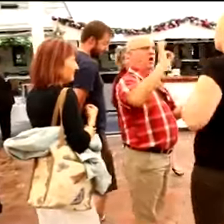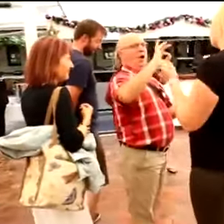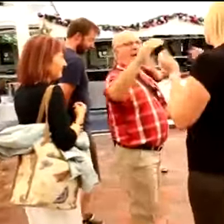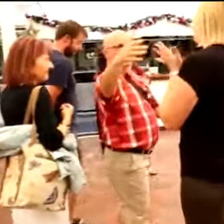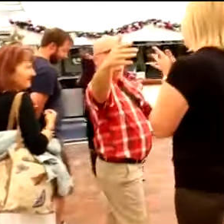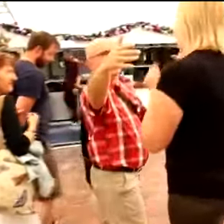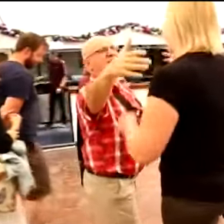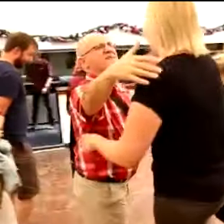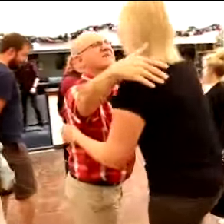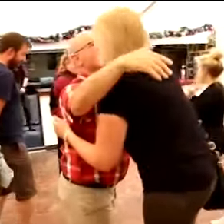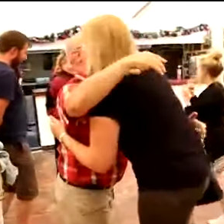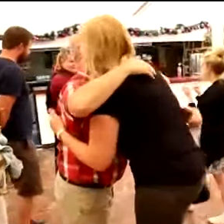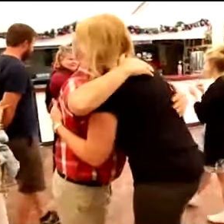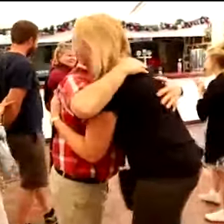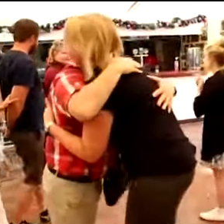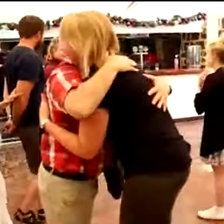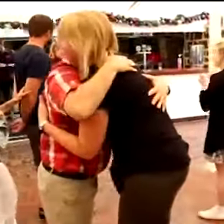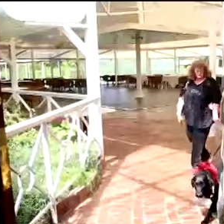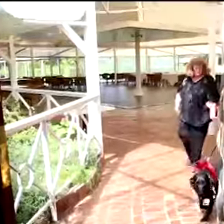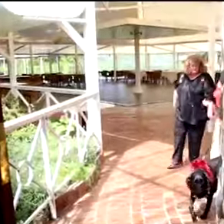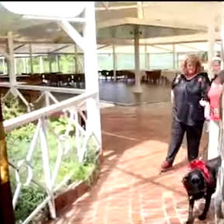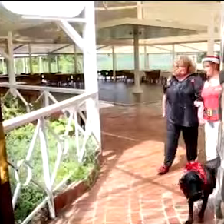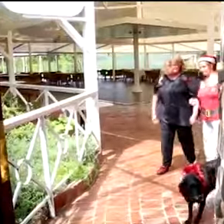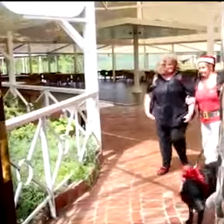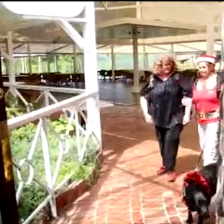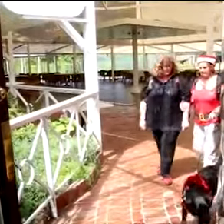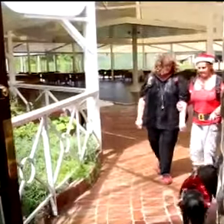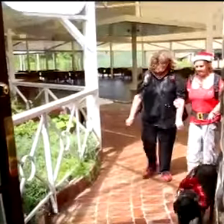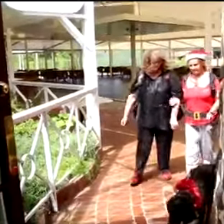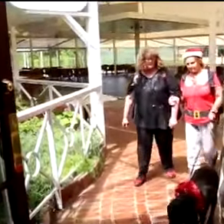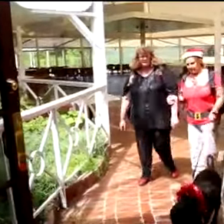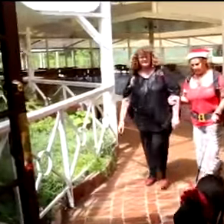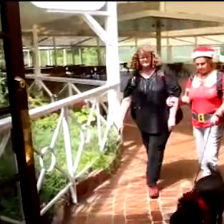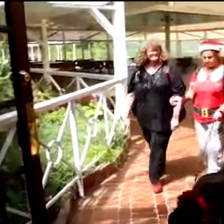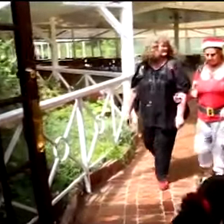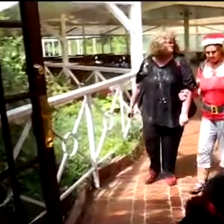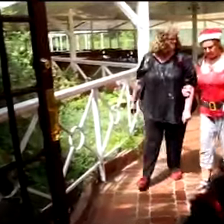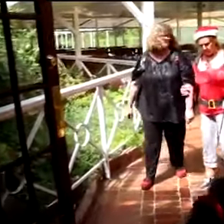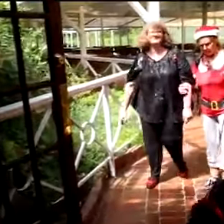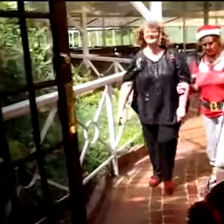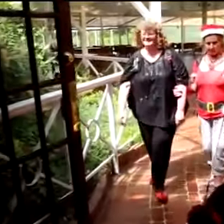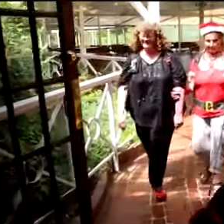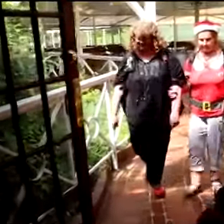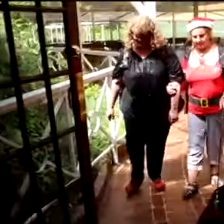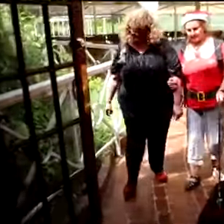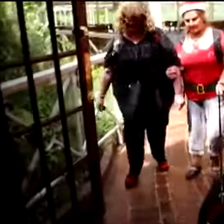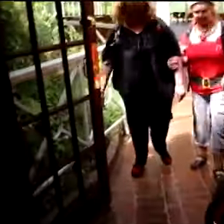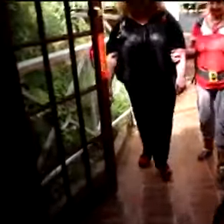who is deafblind that their needs and preferences will be the same for the next person. Take time to get to know the person's